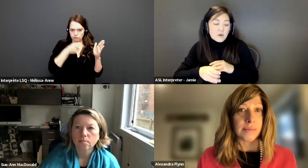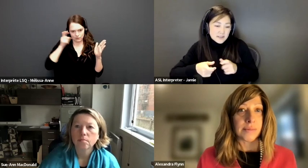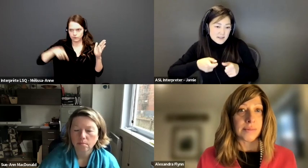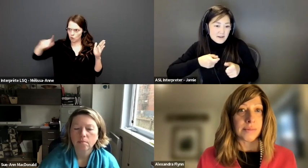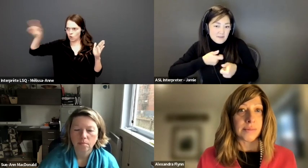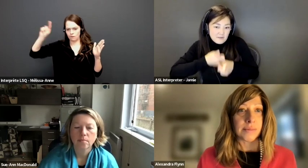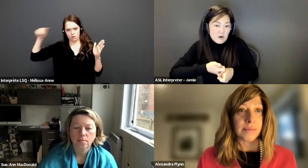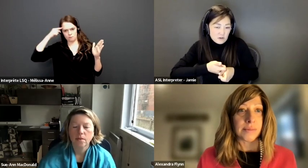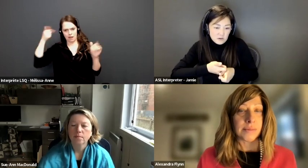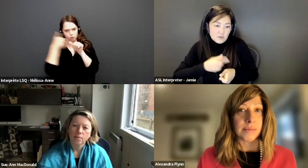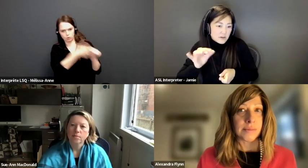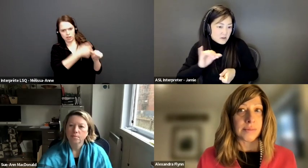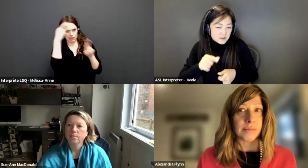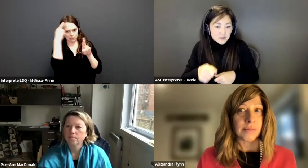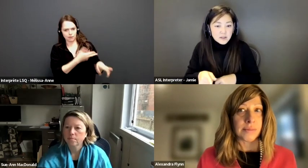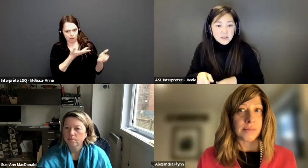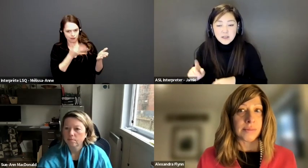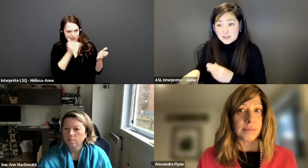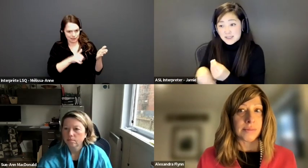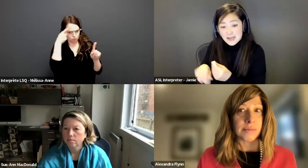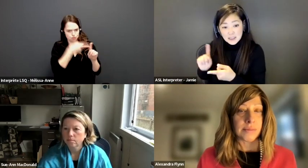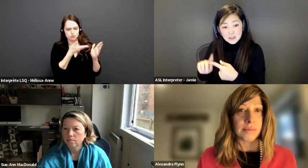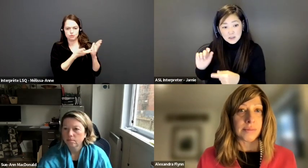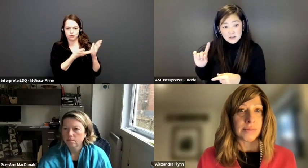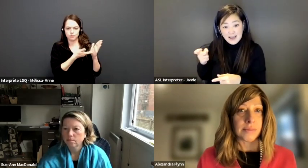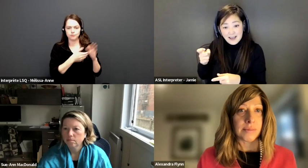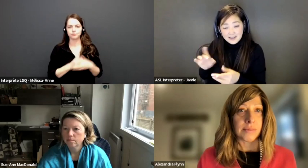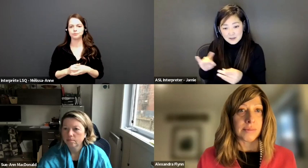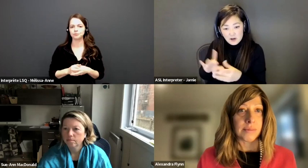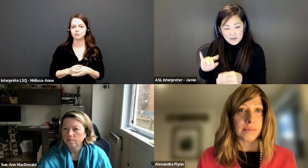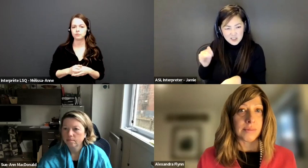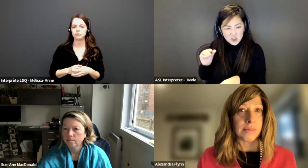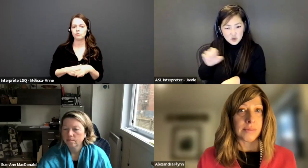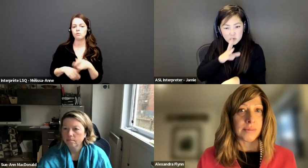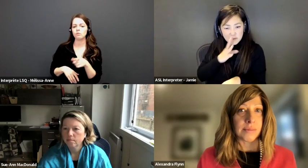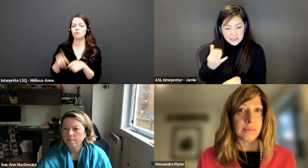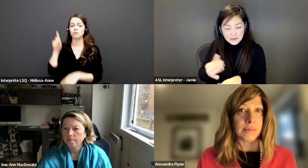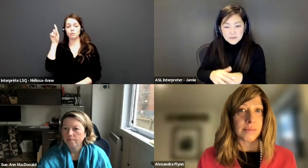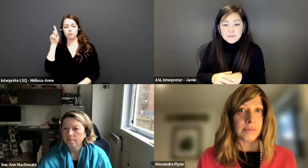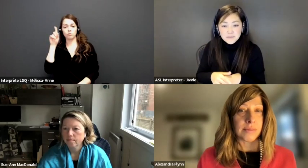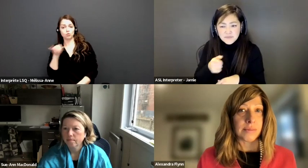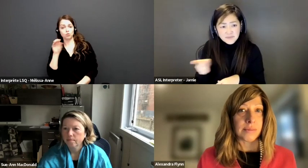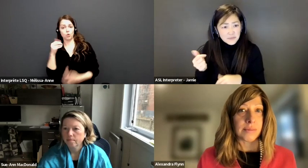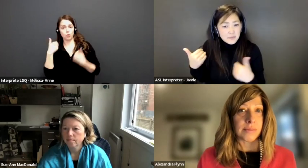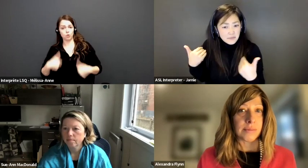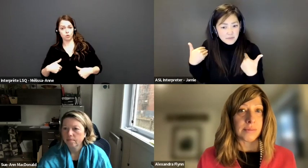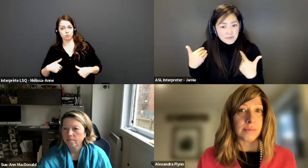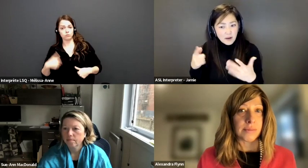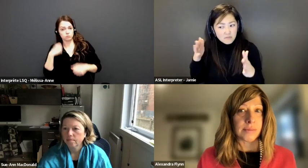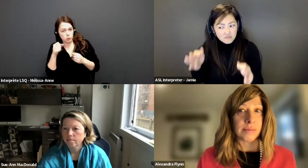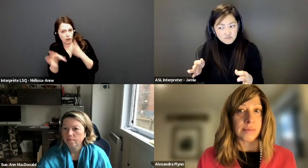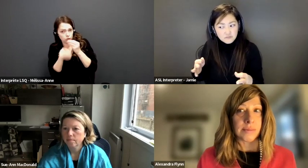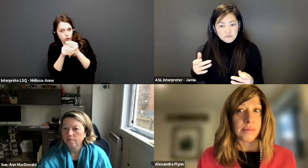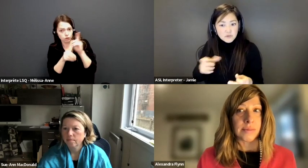Yeah, and just to add to Alex's point, I mean, municipal governments and bylaw services have the choice not to do